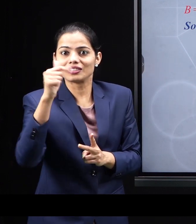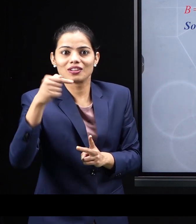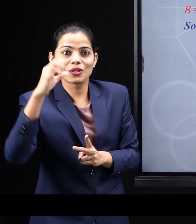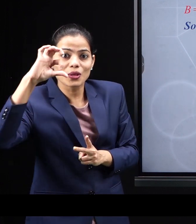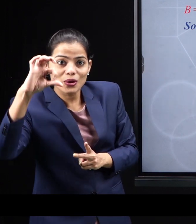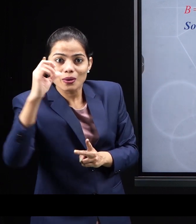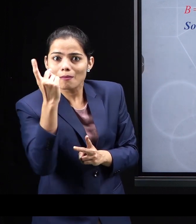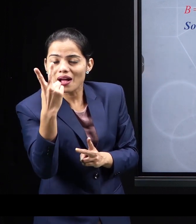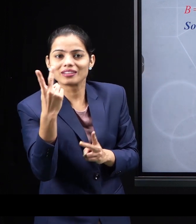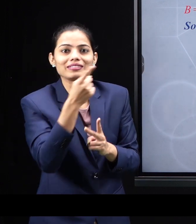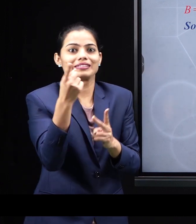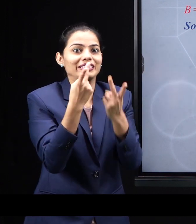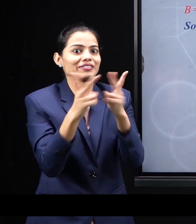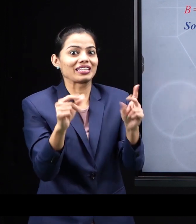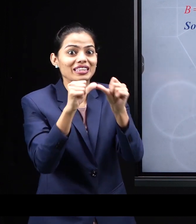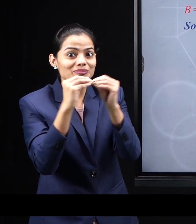to 3, 6, 9, 12.